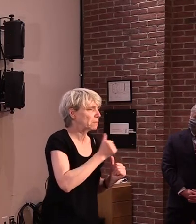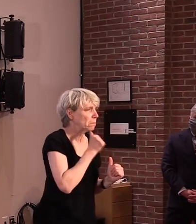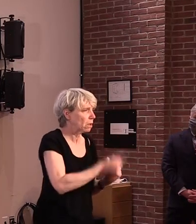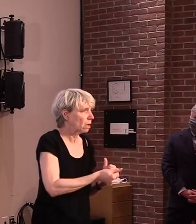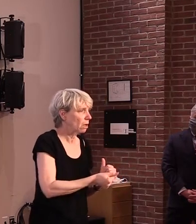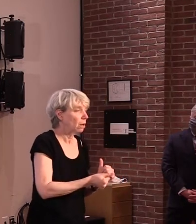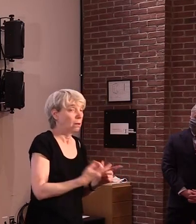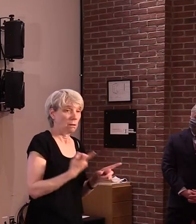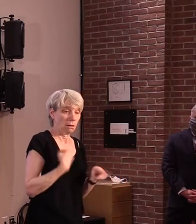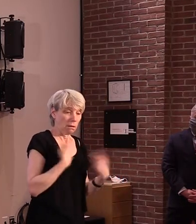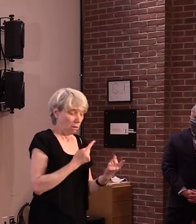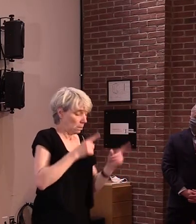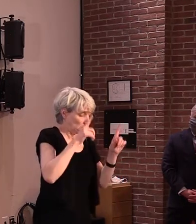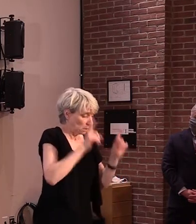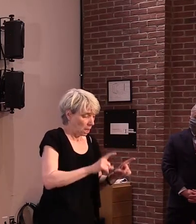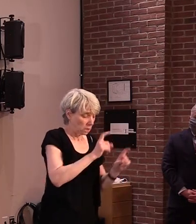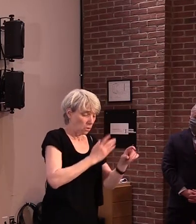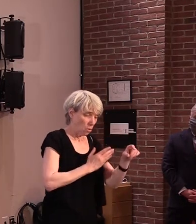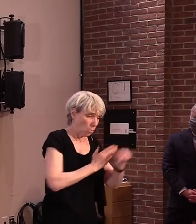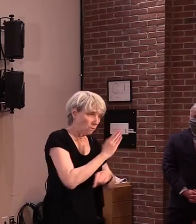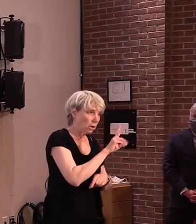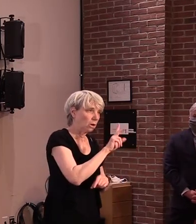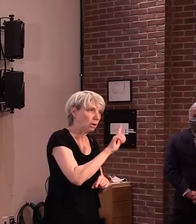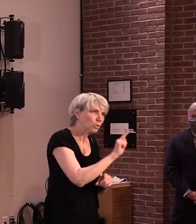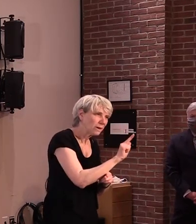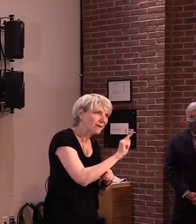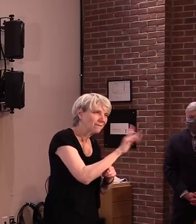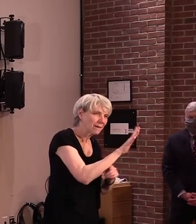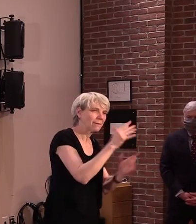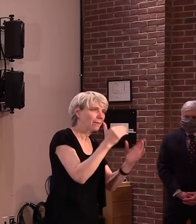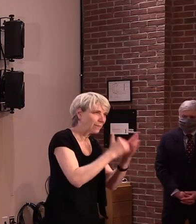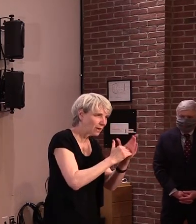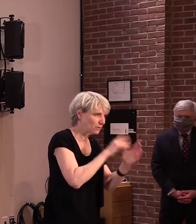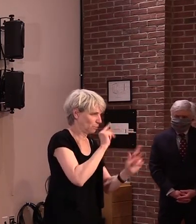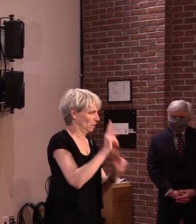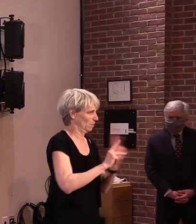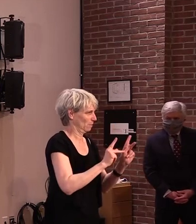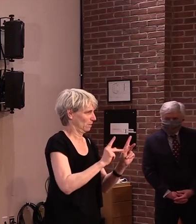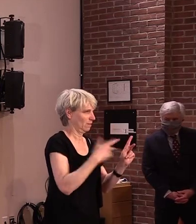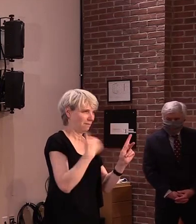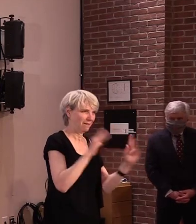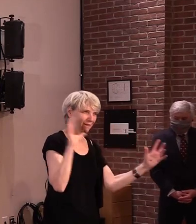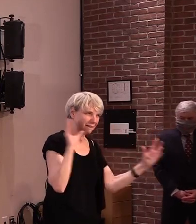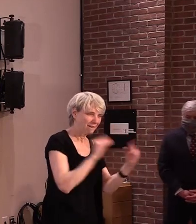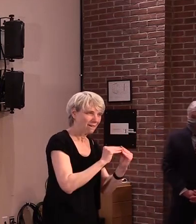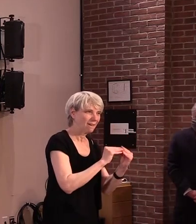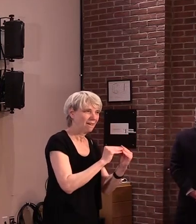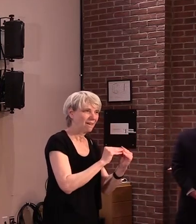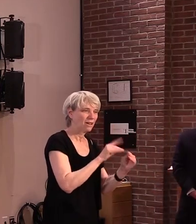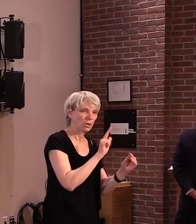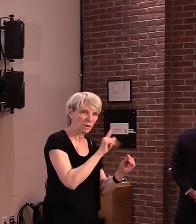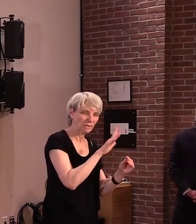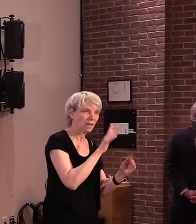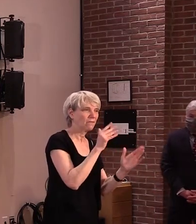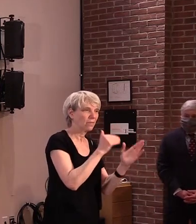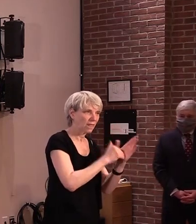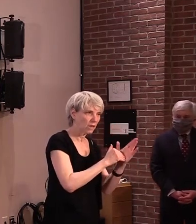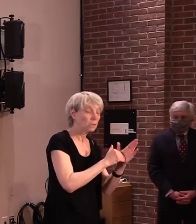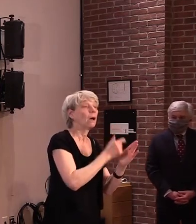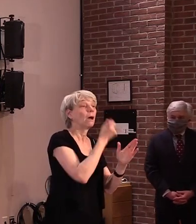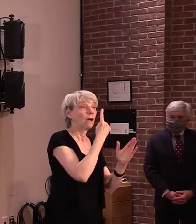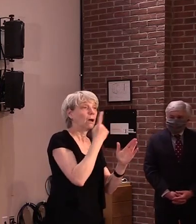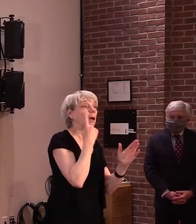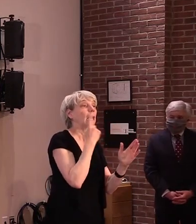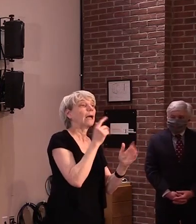now tested well over 25,000 Vermonters for a single test, never mind those who have had